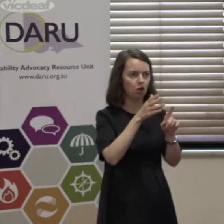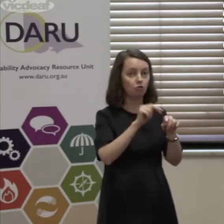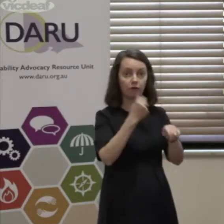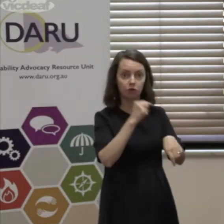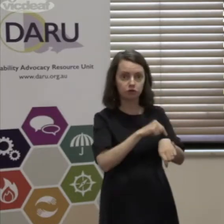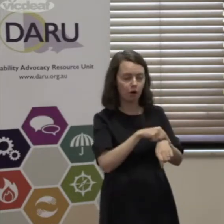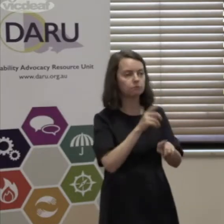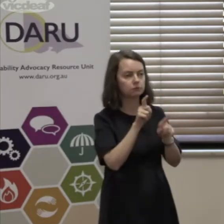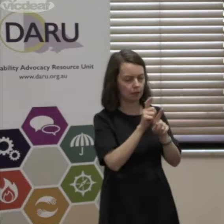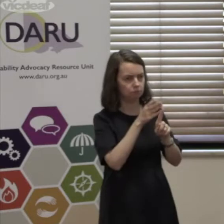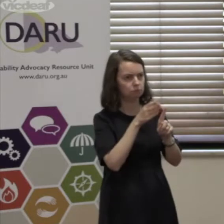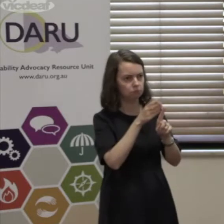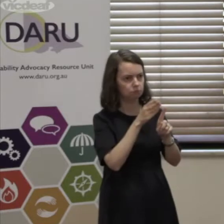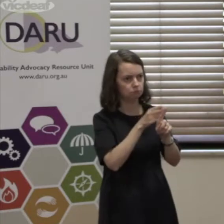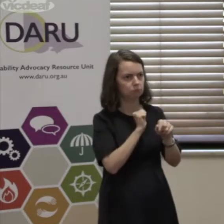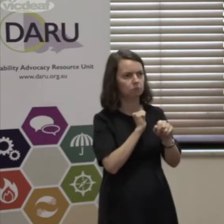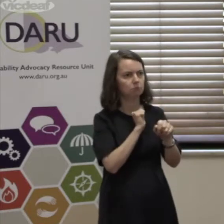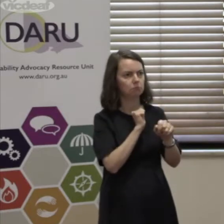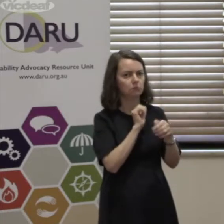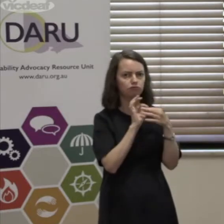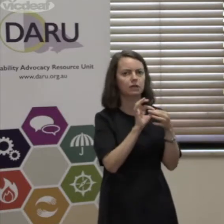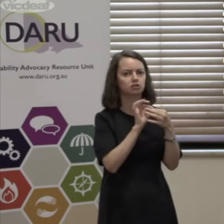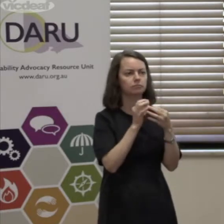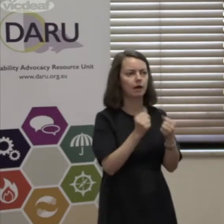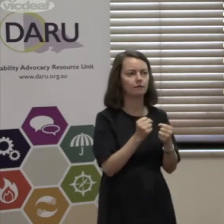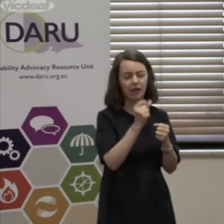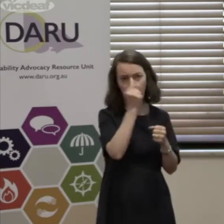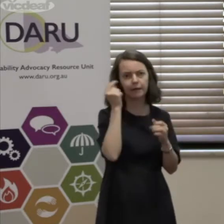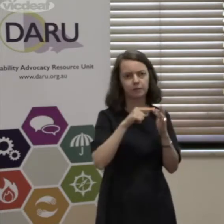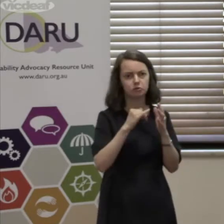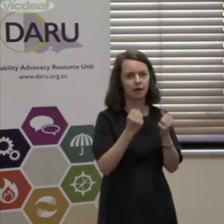plan, you're talking to the same person again and you have this ongoing relationship